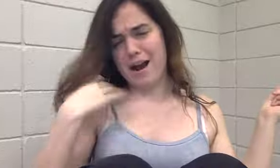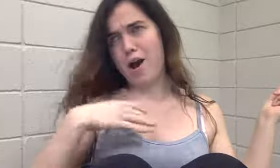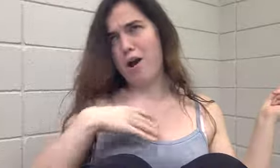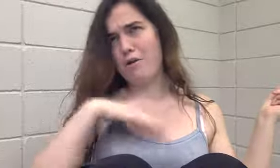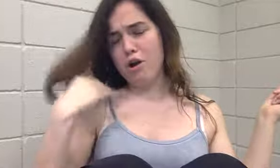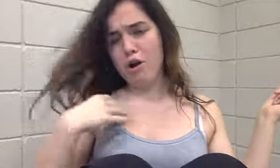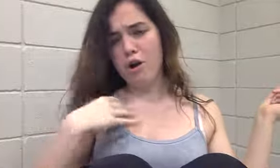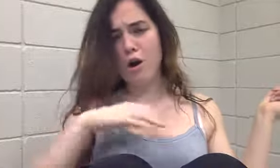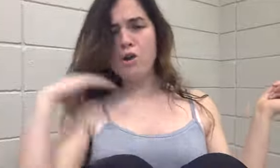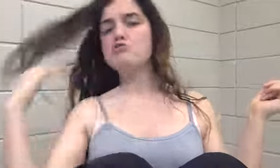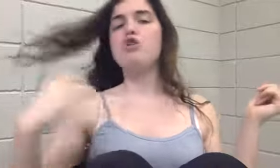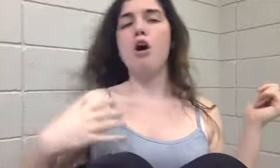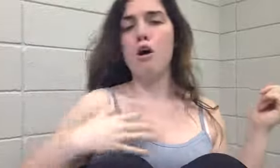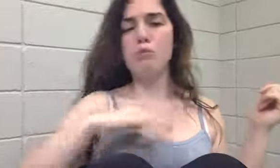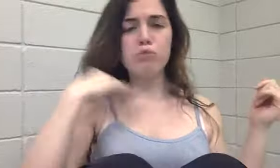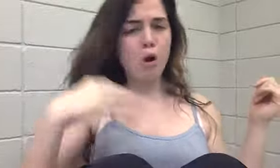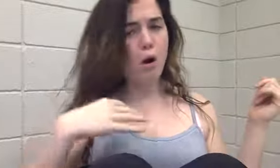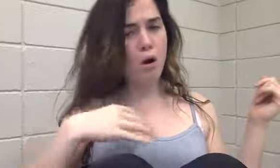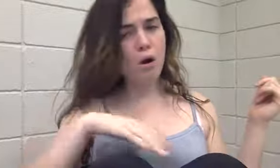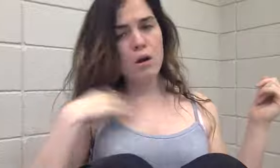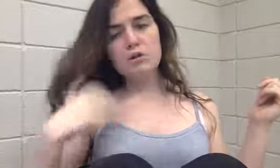nah, brah, nah,